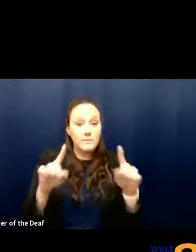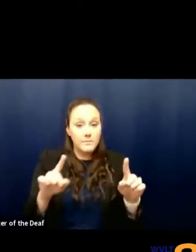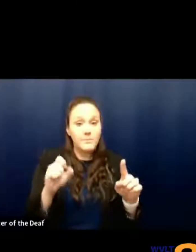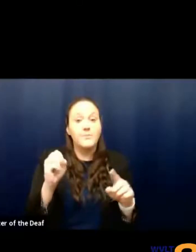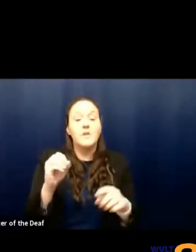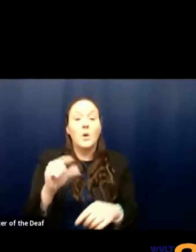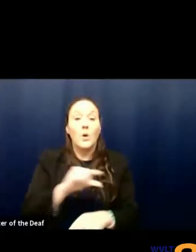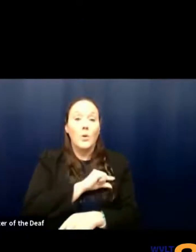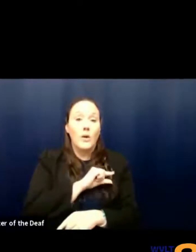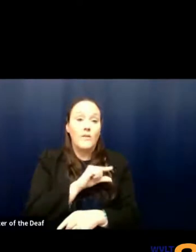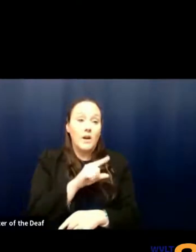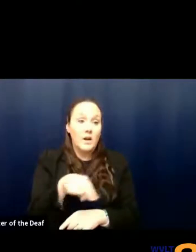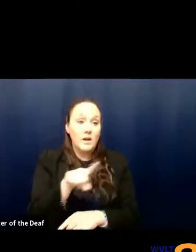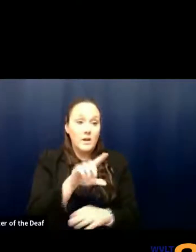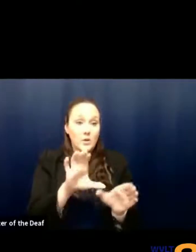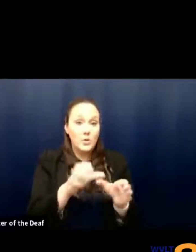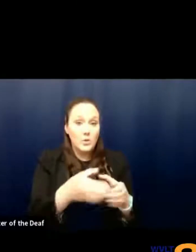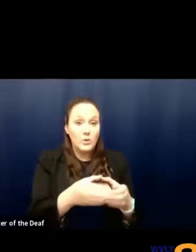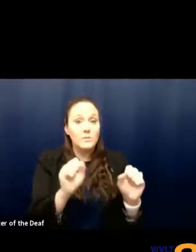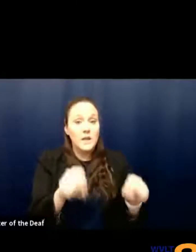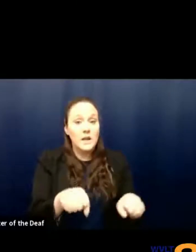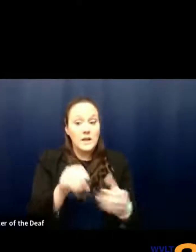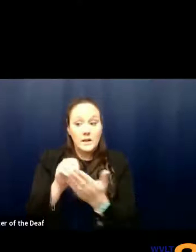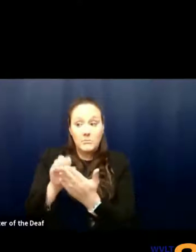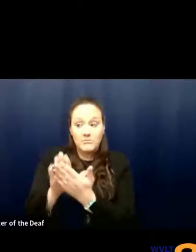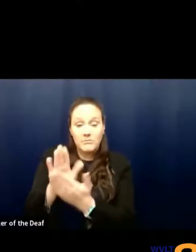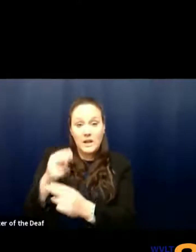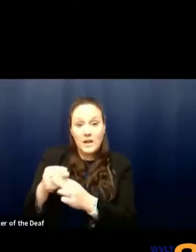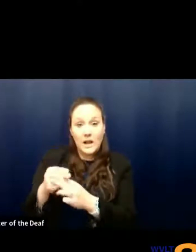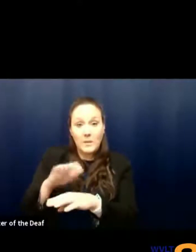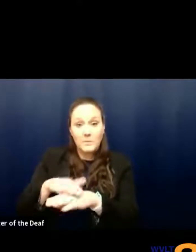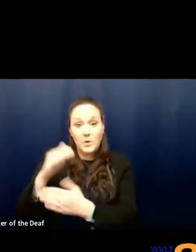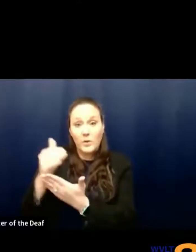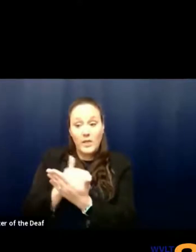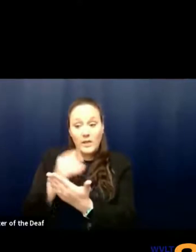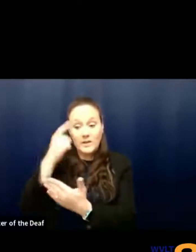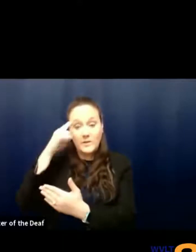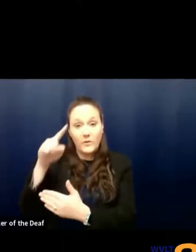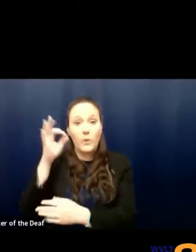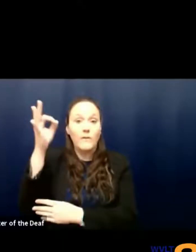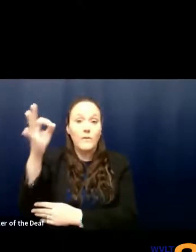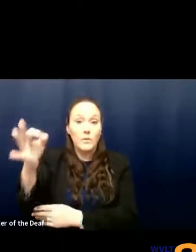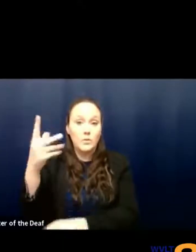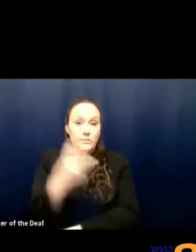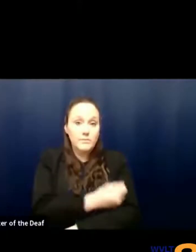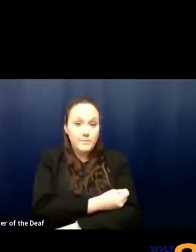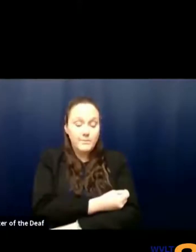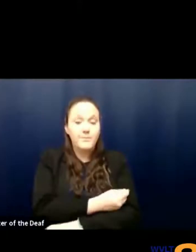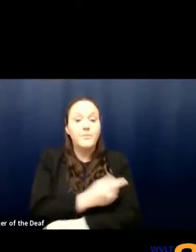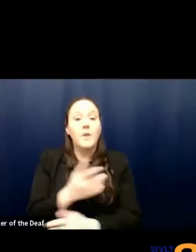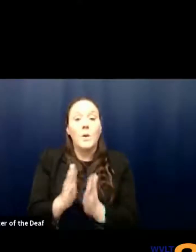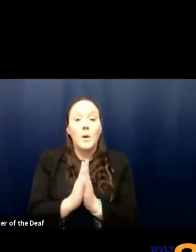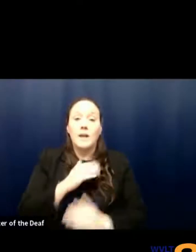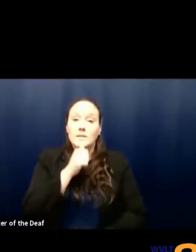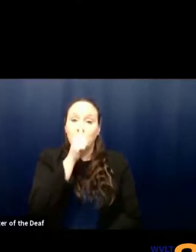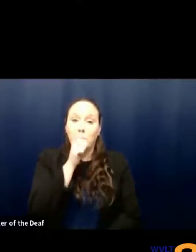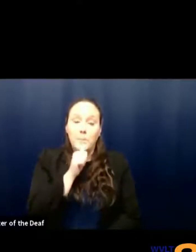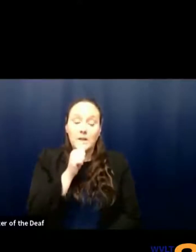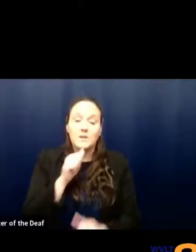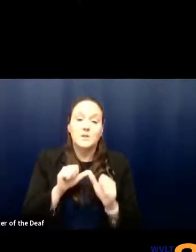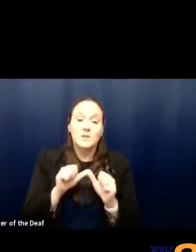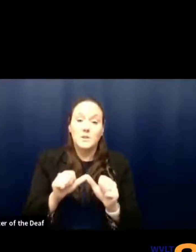persons can put their names on the list for future vaccination appointments. We ask for your patience as we continue to want to make